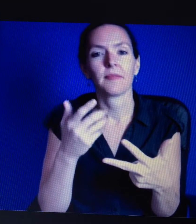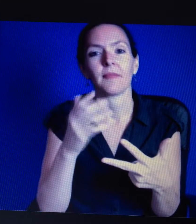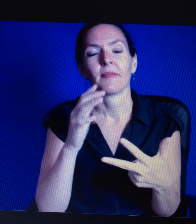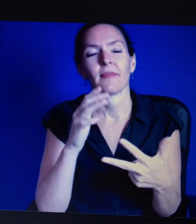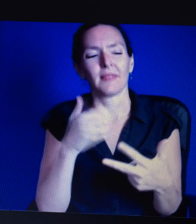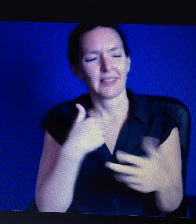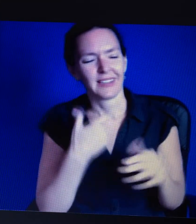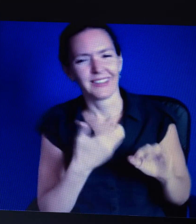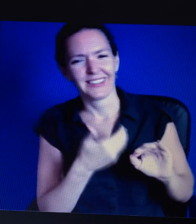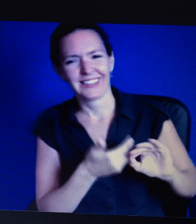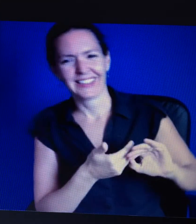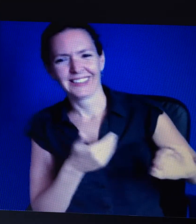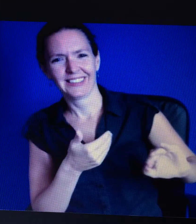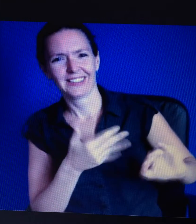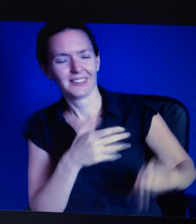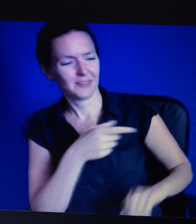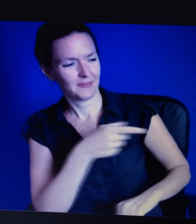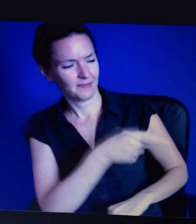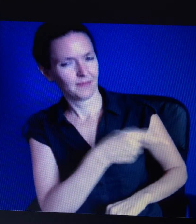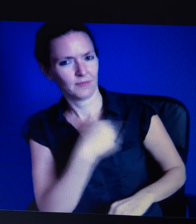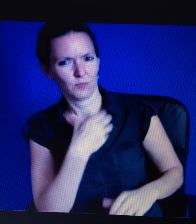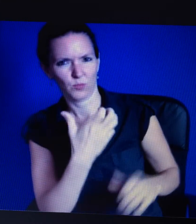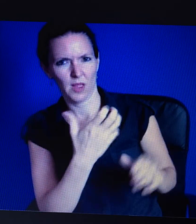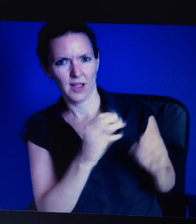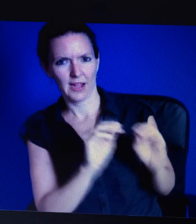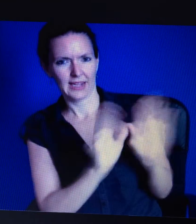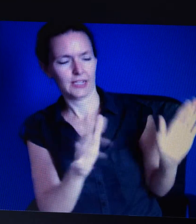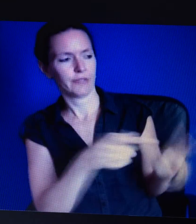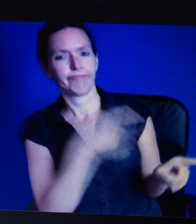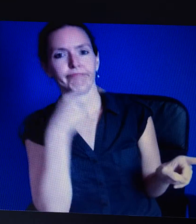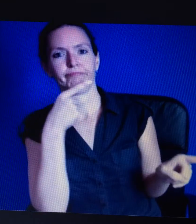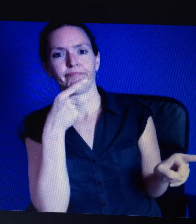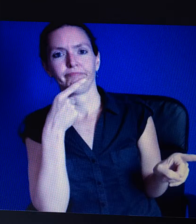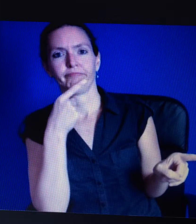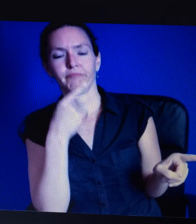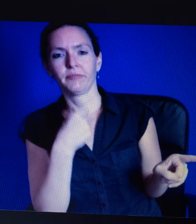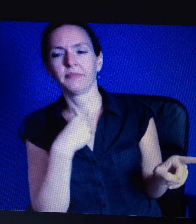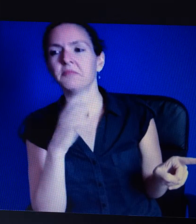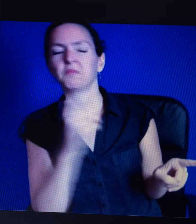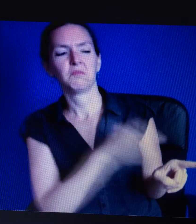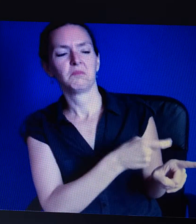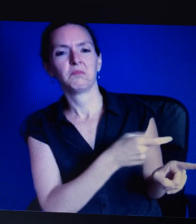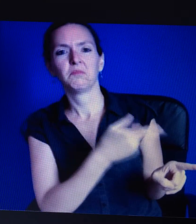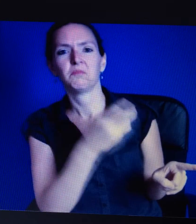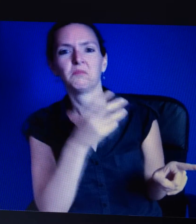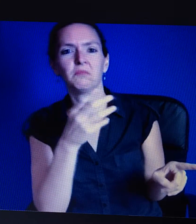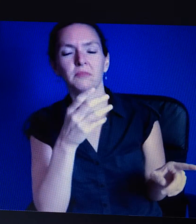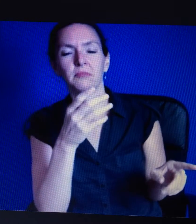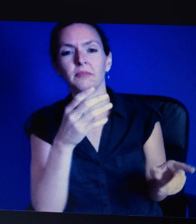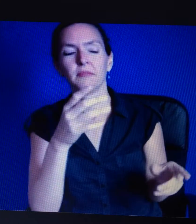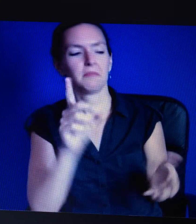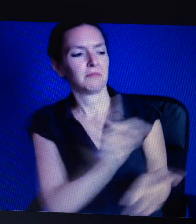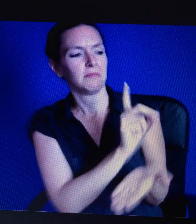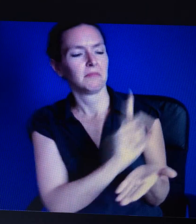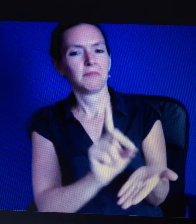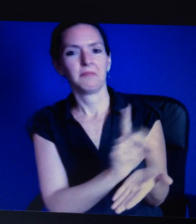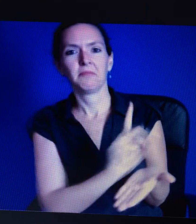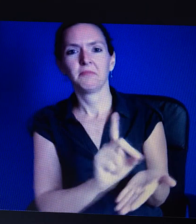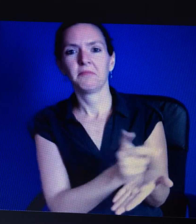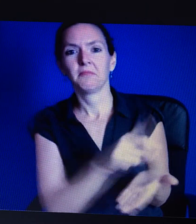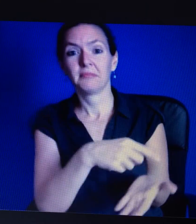Number two, we want to separate, the difference between a hearing person and a deaf